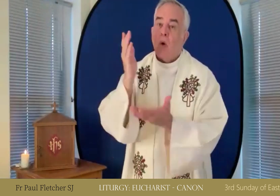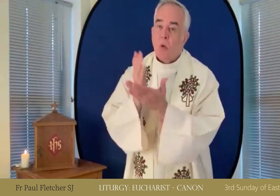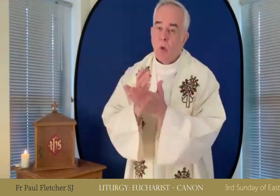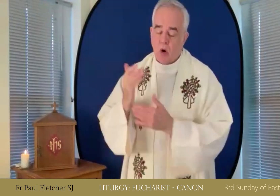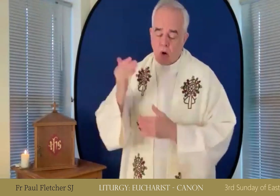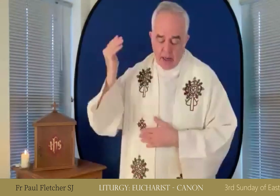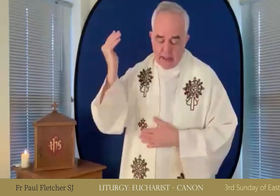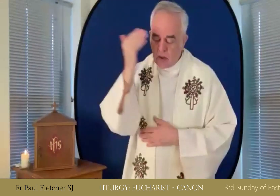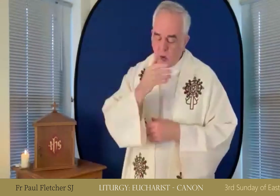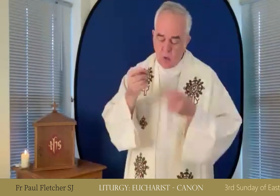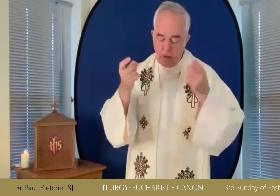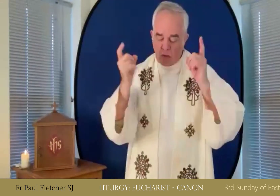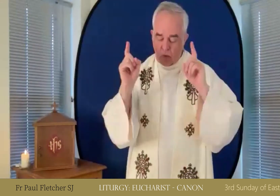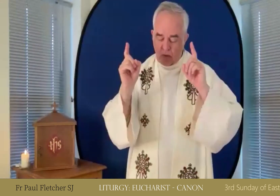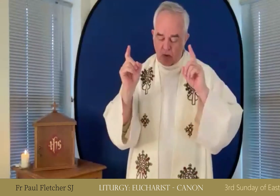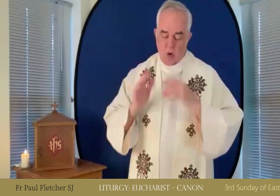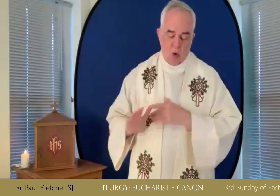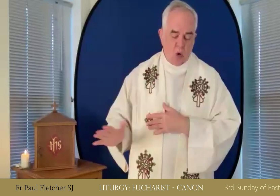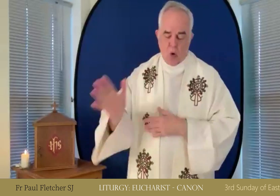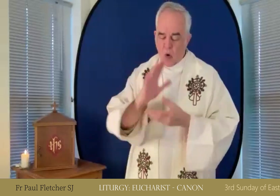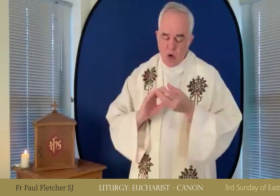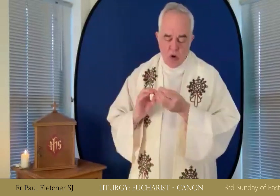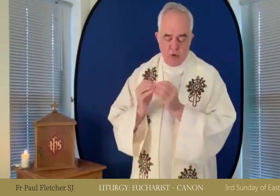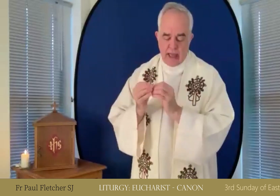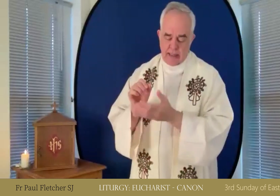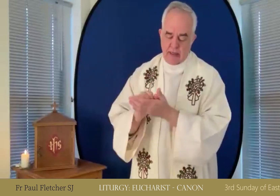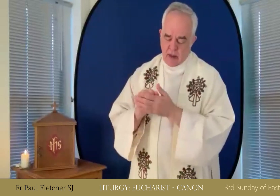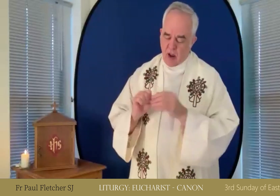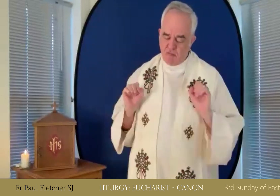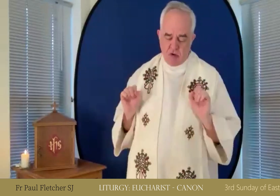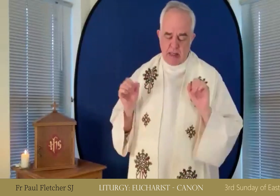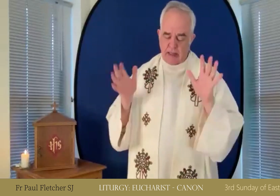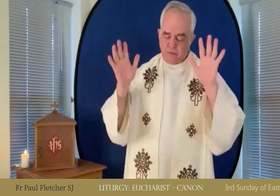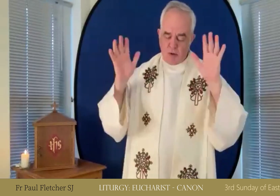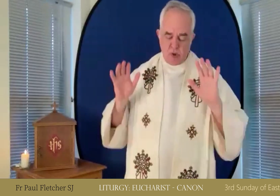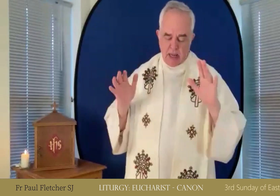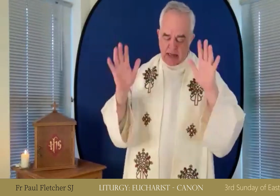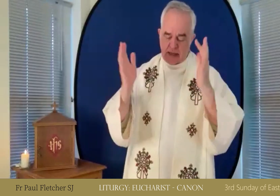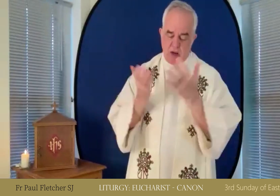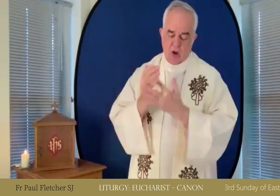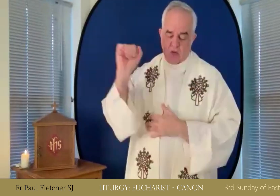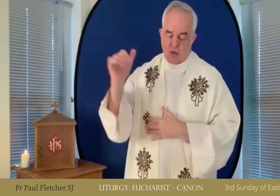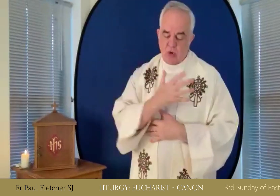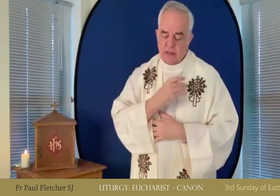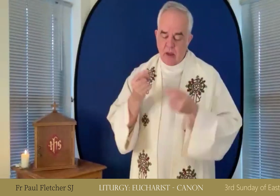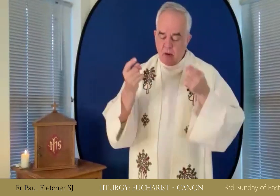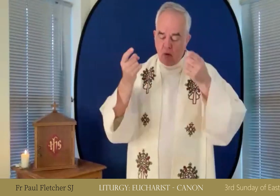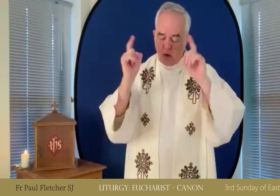You are indeed holy, Lord. All you created, what is it you praise? Through your Son, our